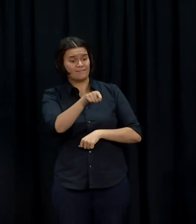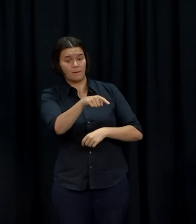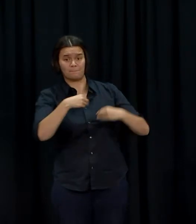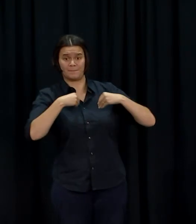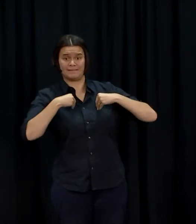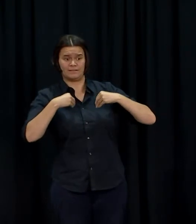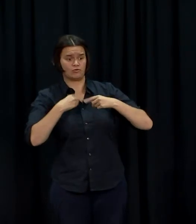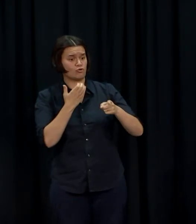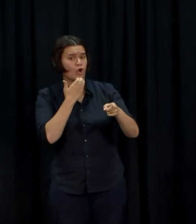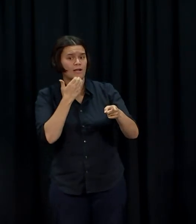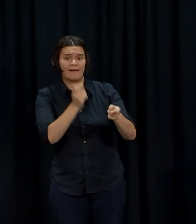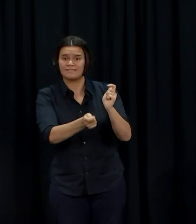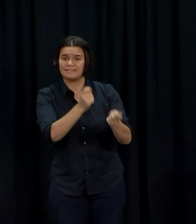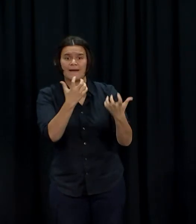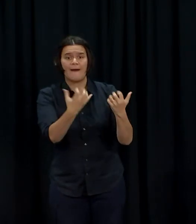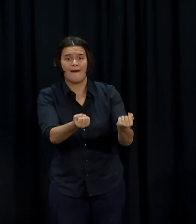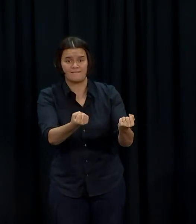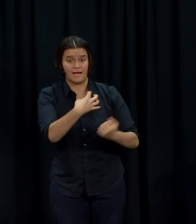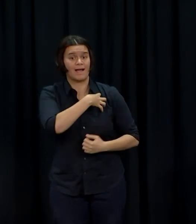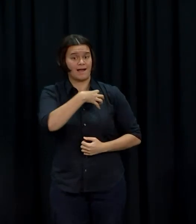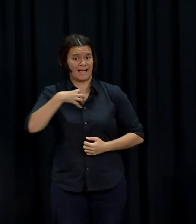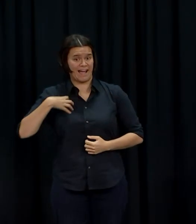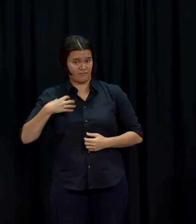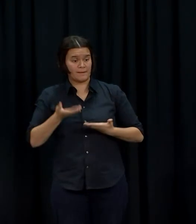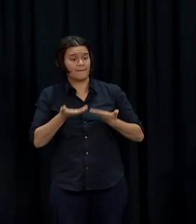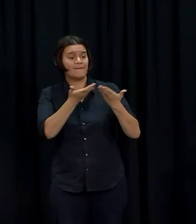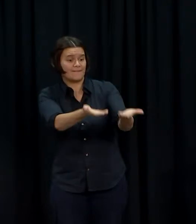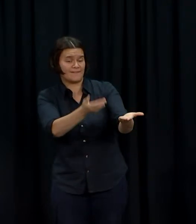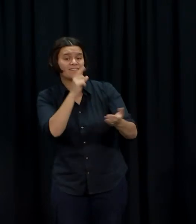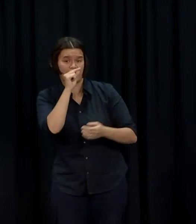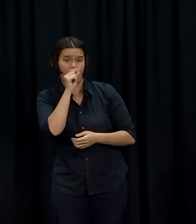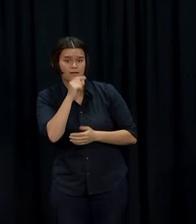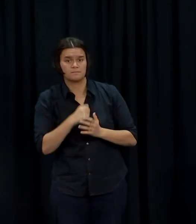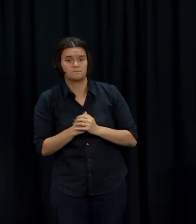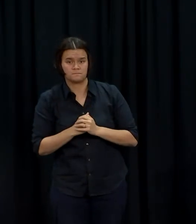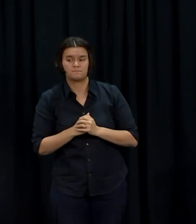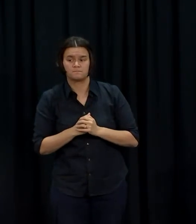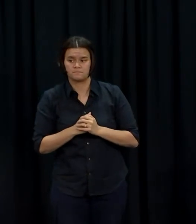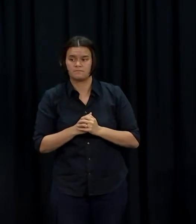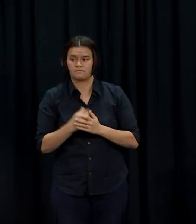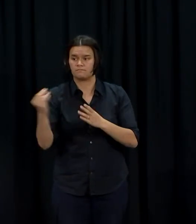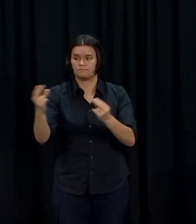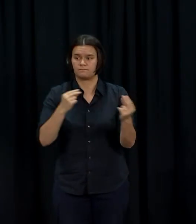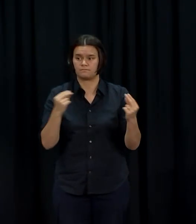needs, then we are able to supply those needs from our existing stocks.